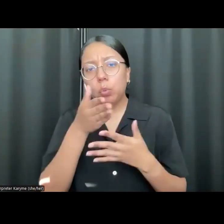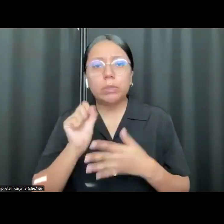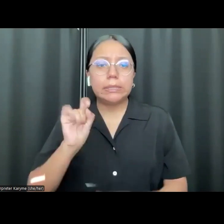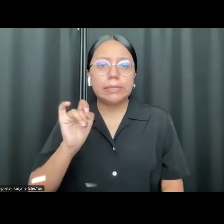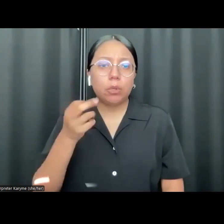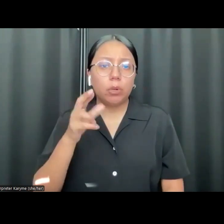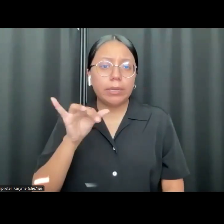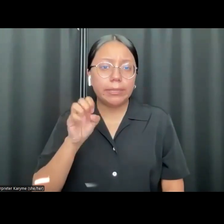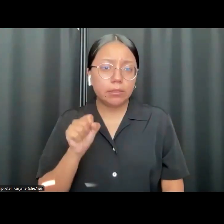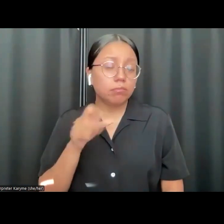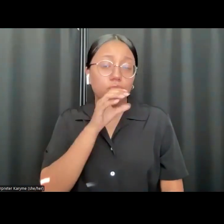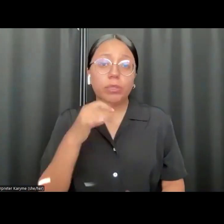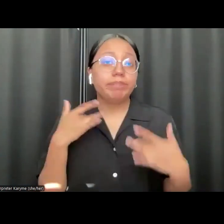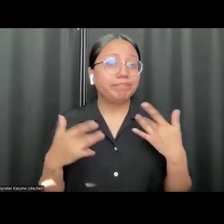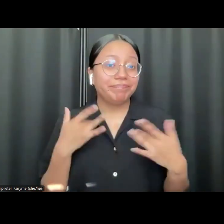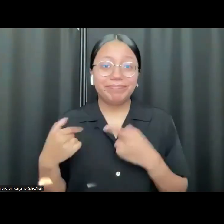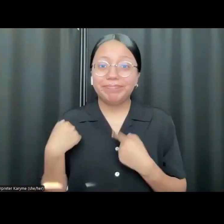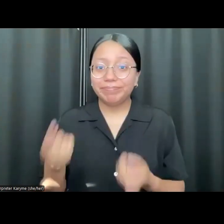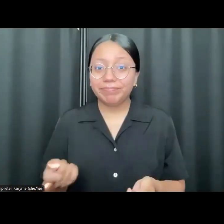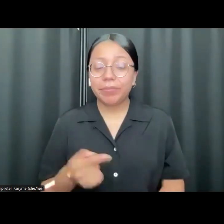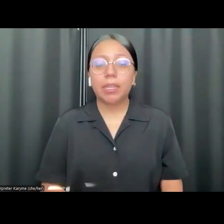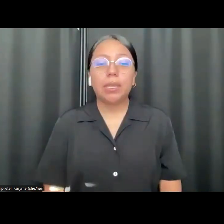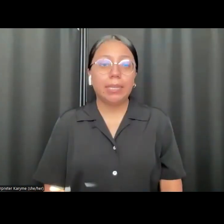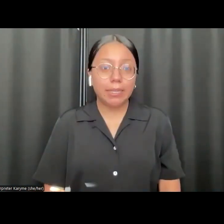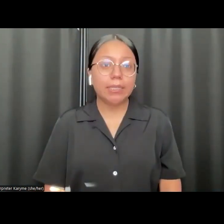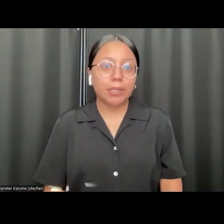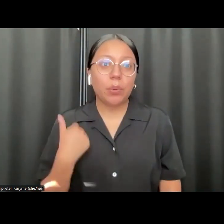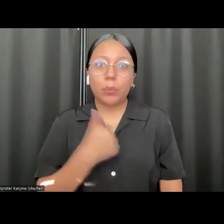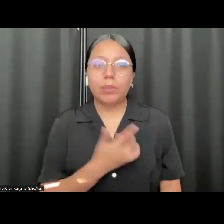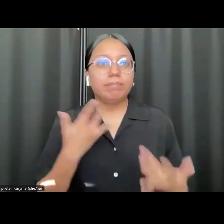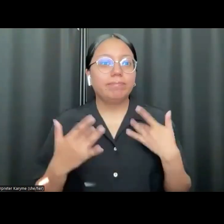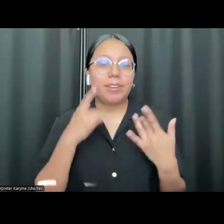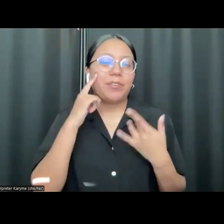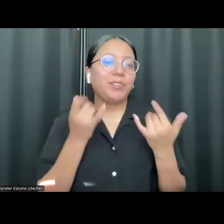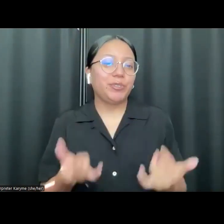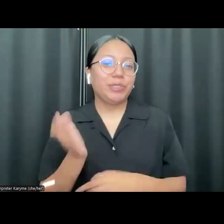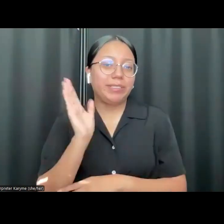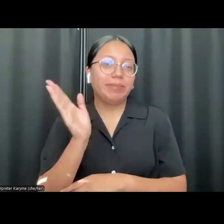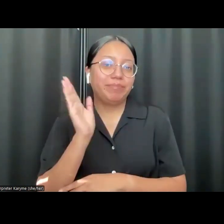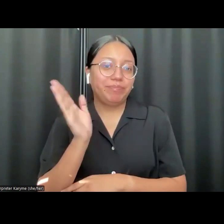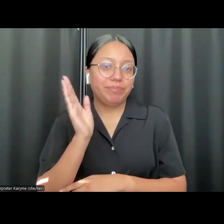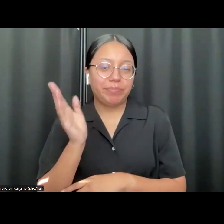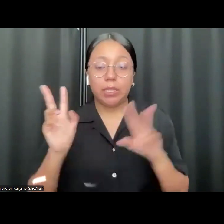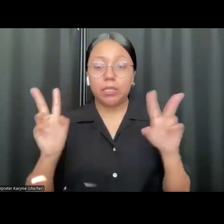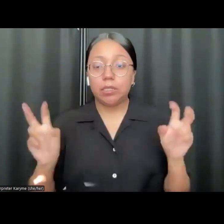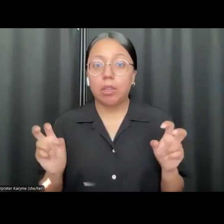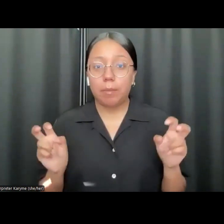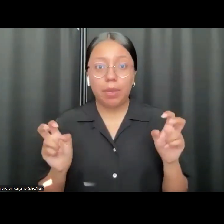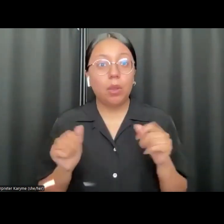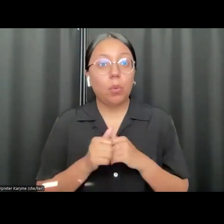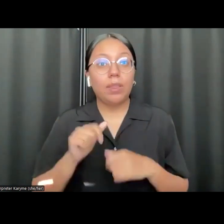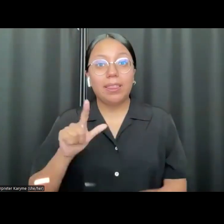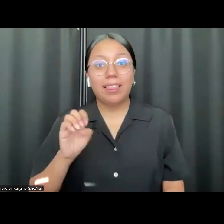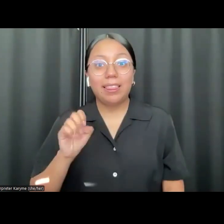far, and we're really just so thrilled for today's talk from Leah Lakshmi,